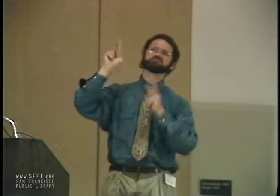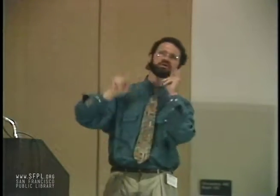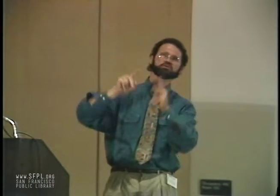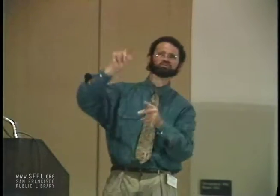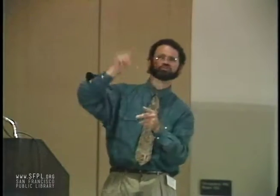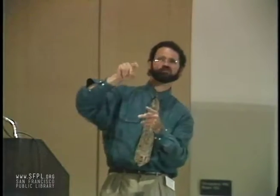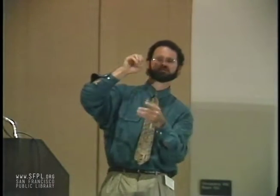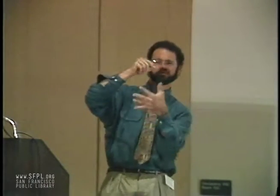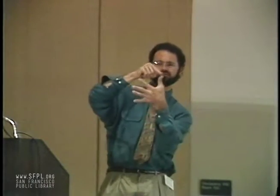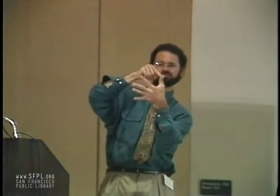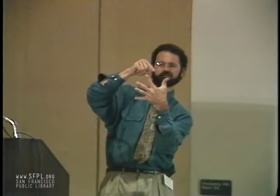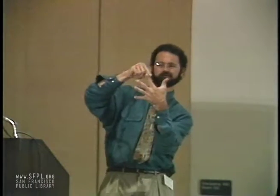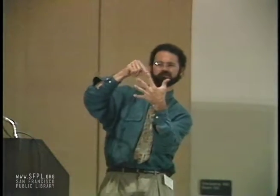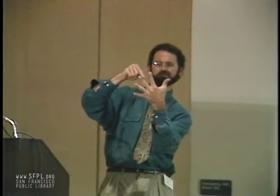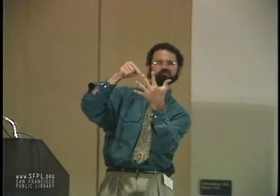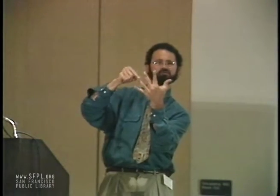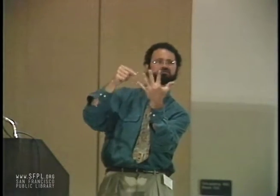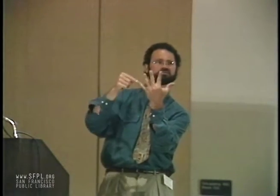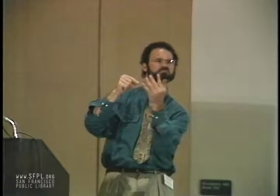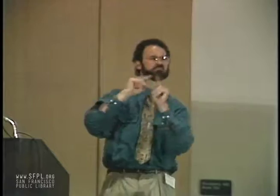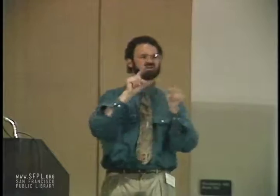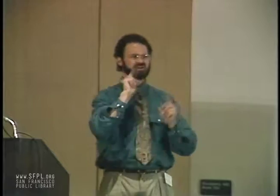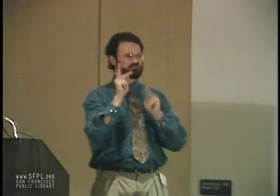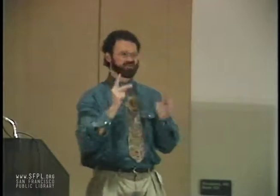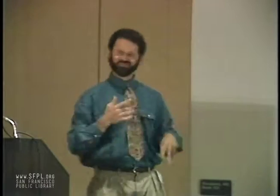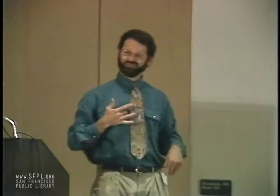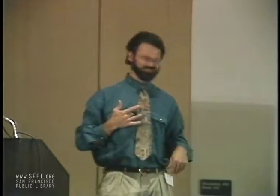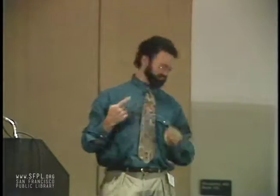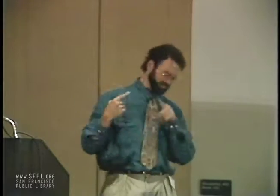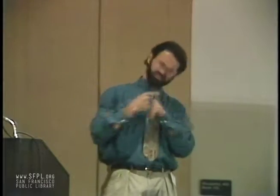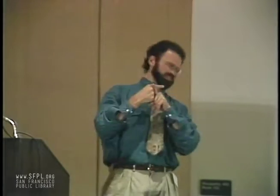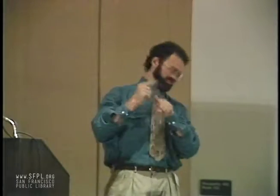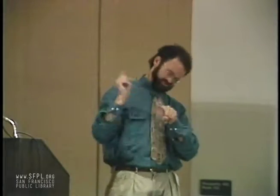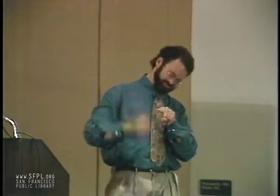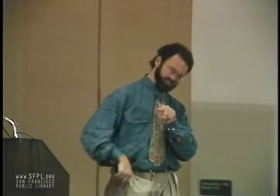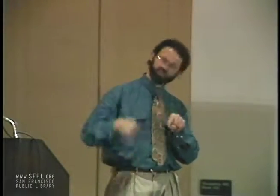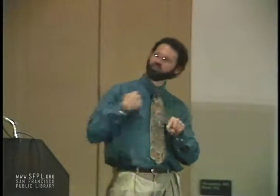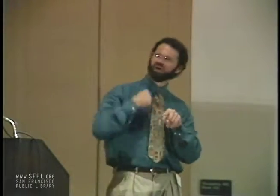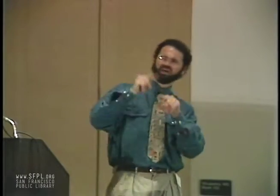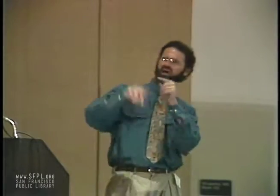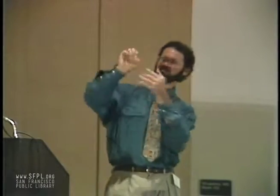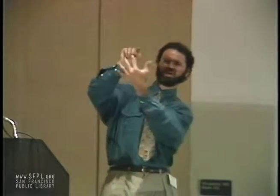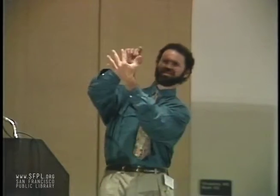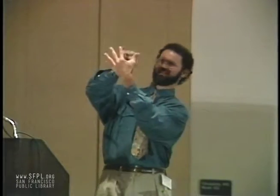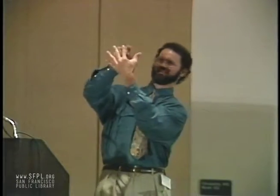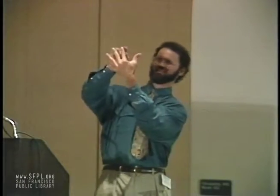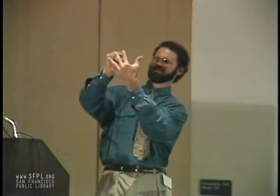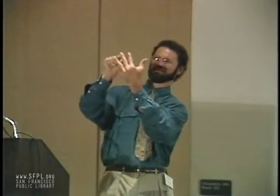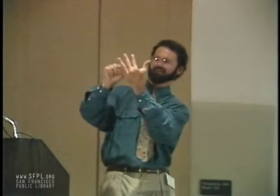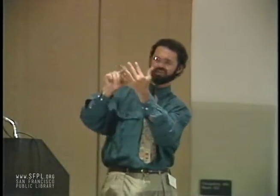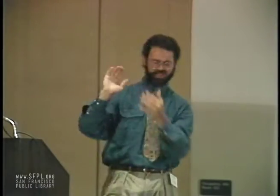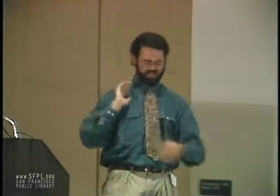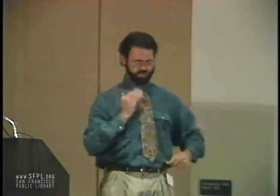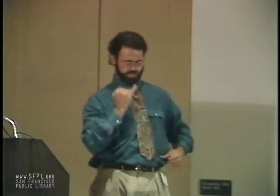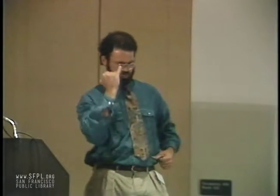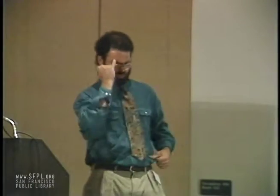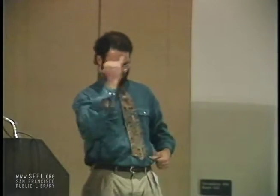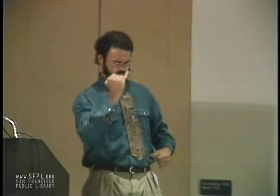particular image of what deaf people should be, and it conforms to these characteristics, and there's always been this internal sense of conflict. Deaf people knowing they could